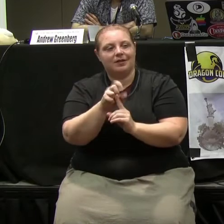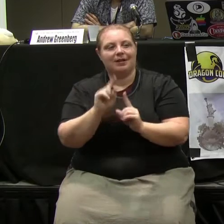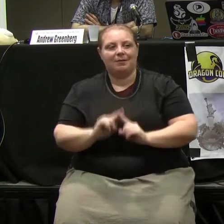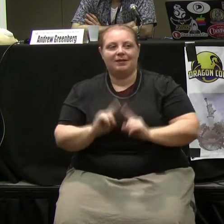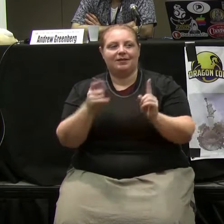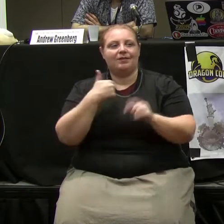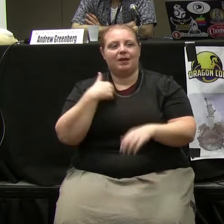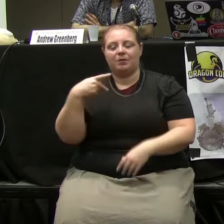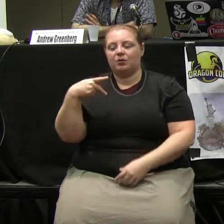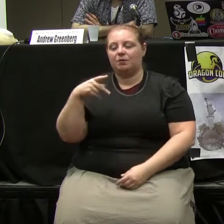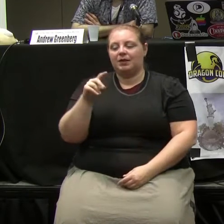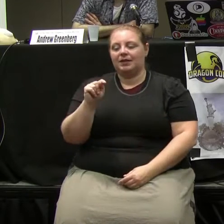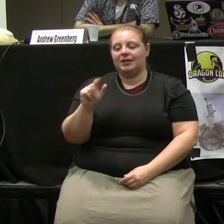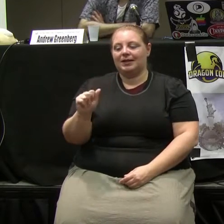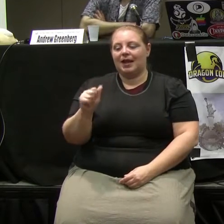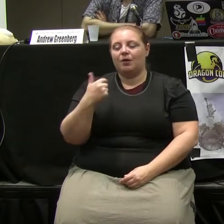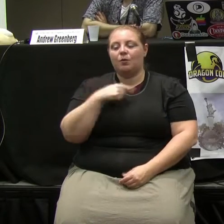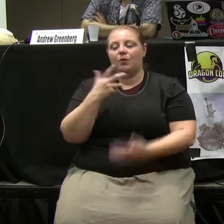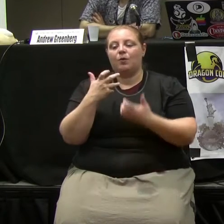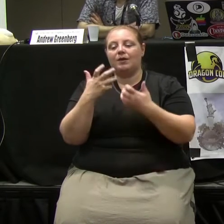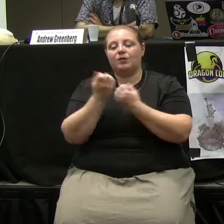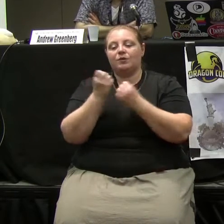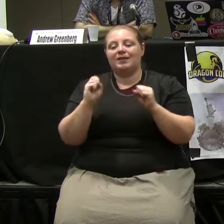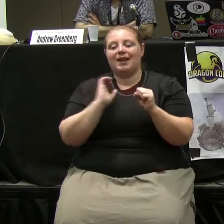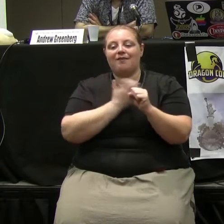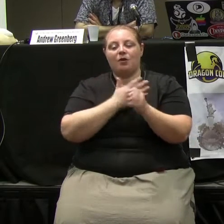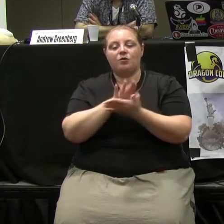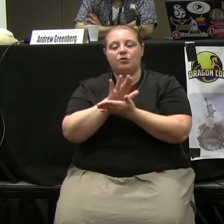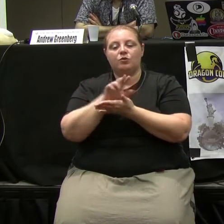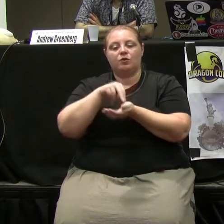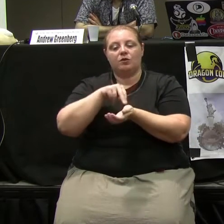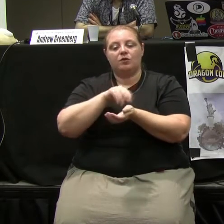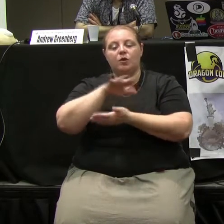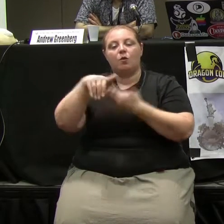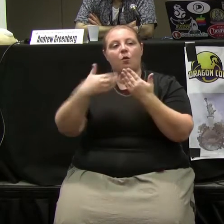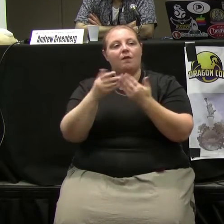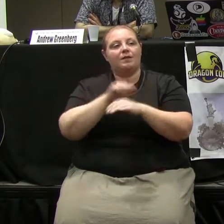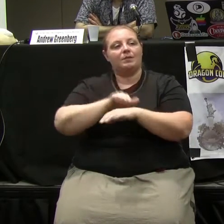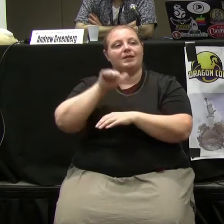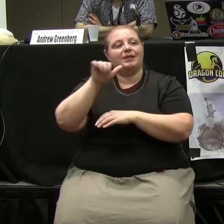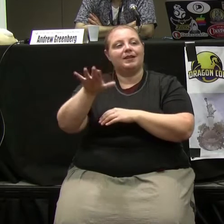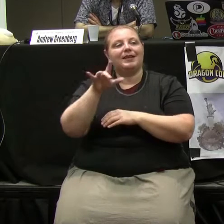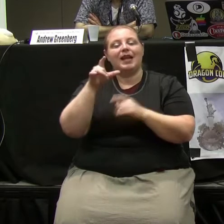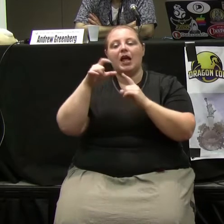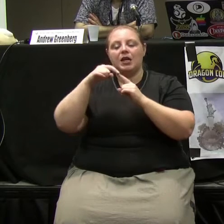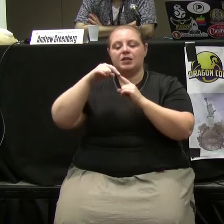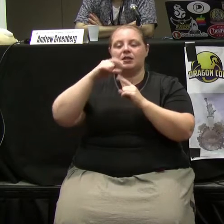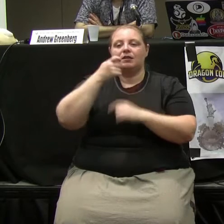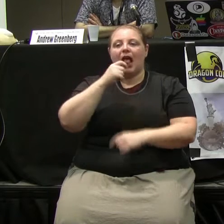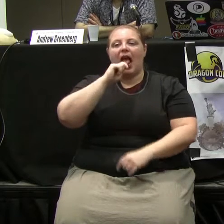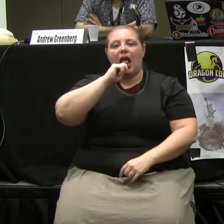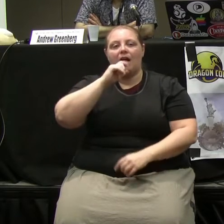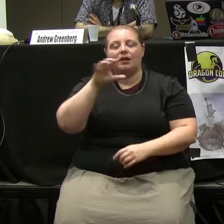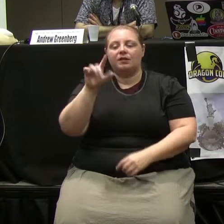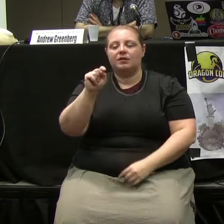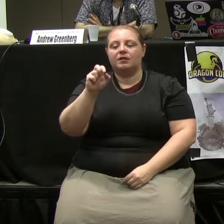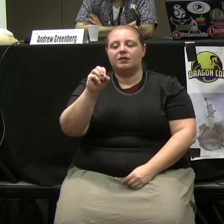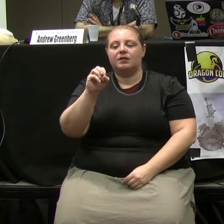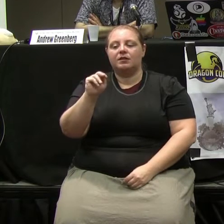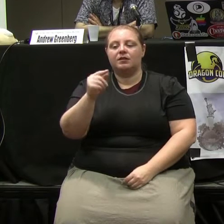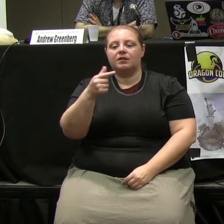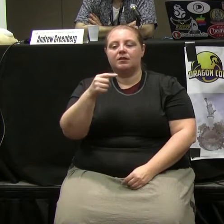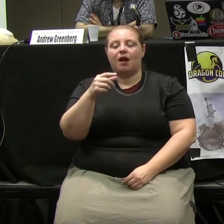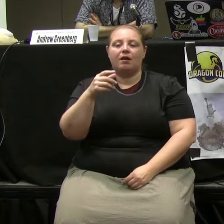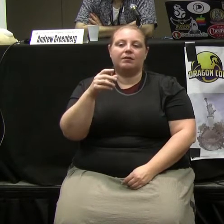advocating for PTA when we wanted to stay in our school nurses, so we had all of our PTA members send in tongue depressors with how many times their kids had seen the school